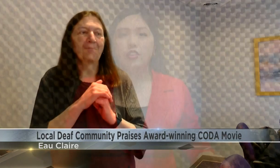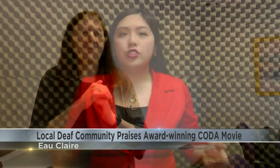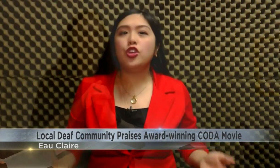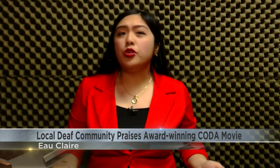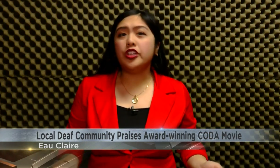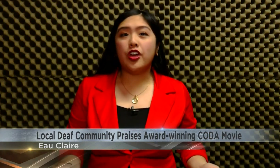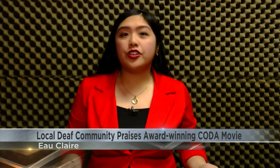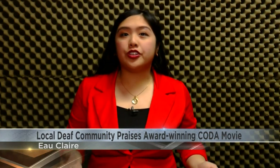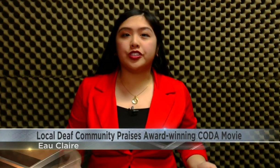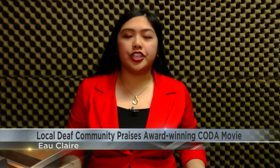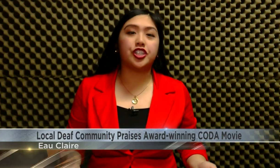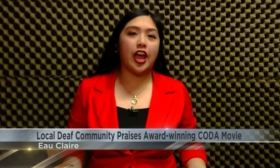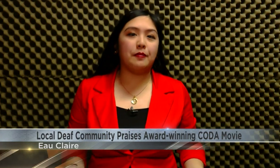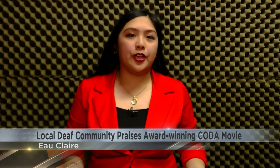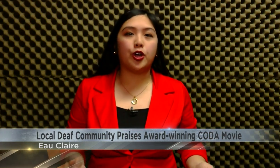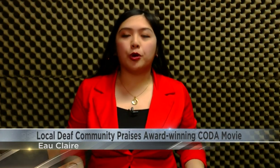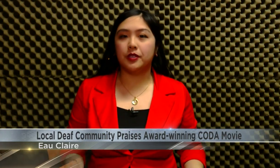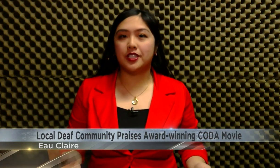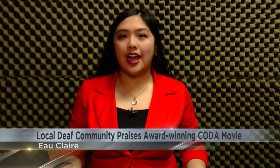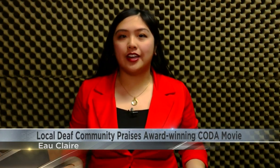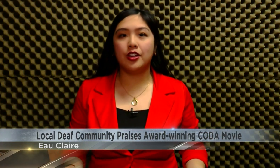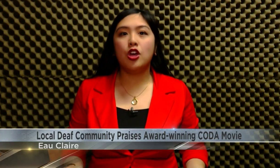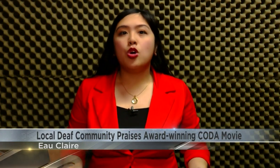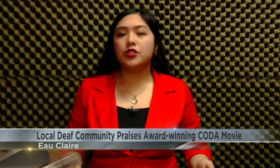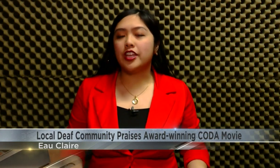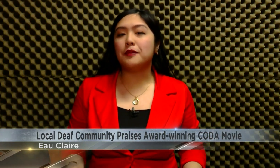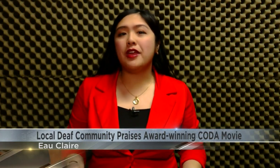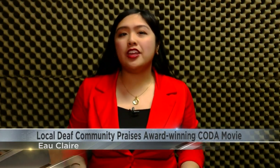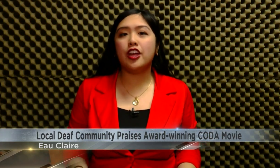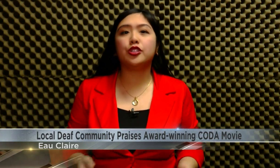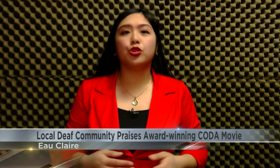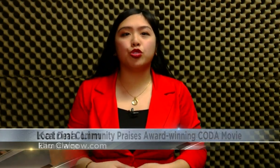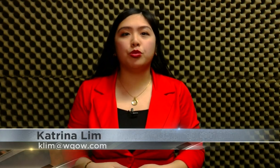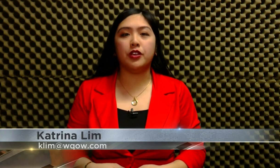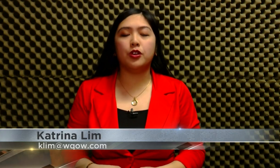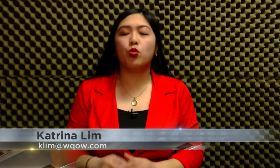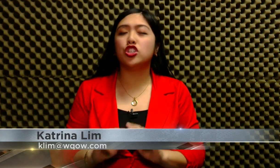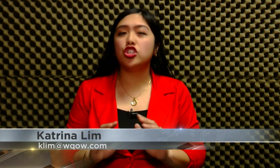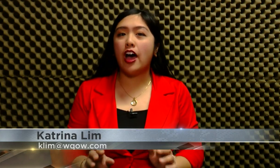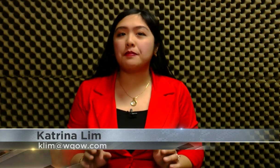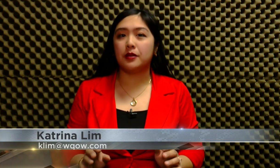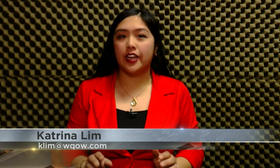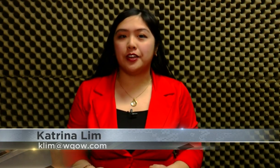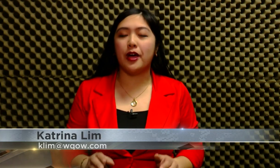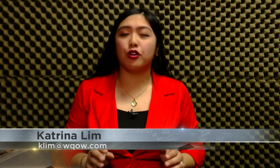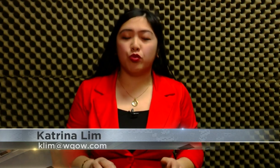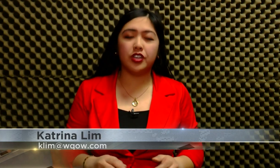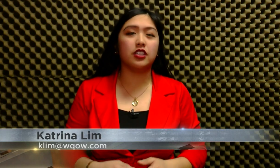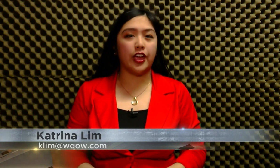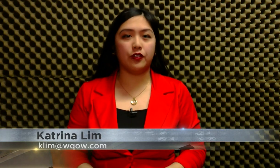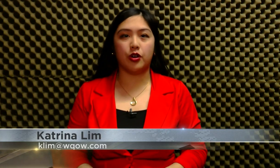The only other critique Scheibe and Coplitz had was that the main character, Ruby, was not played by a real-life CODA.